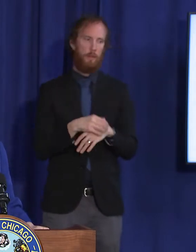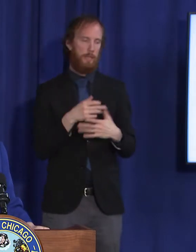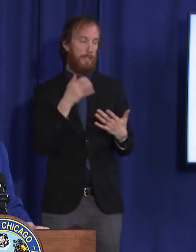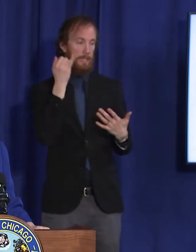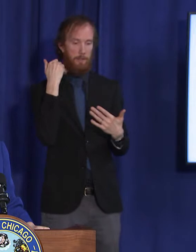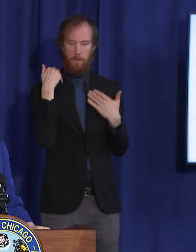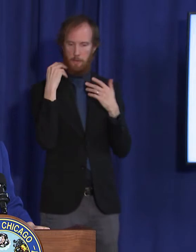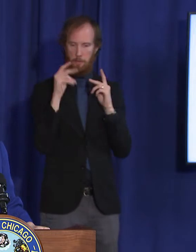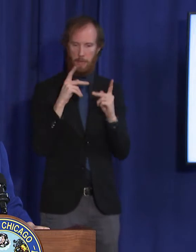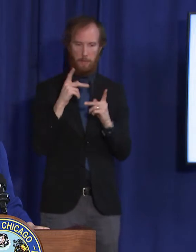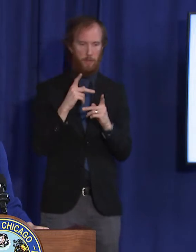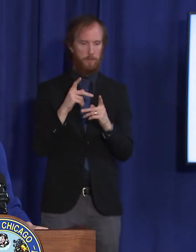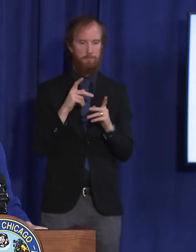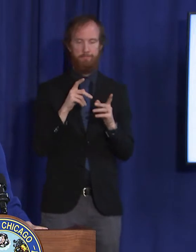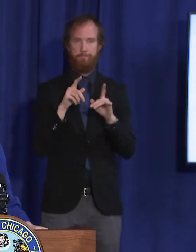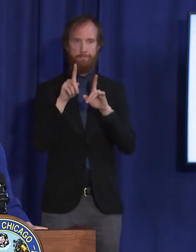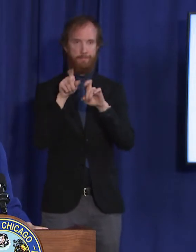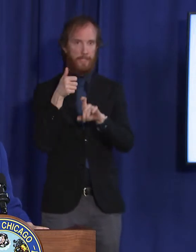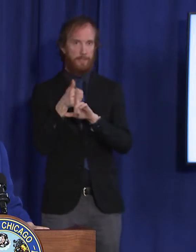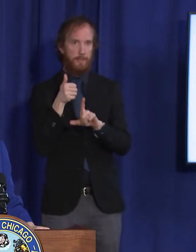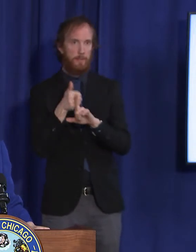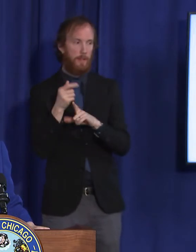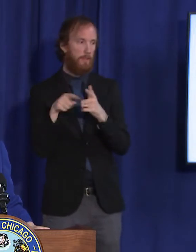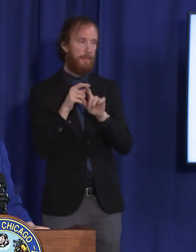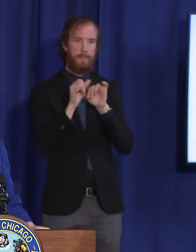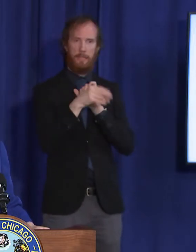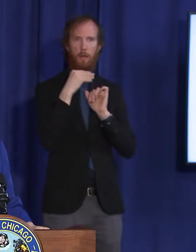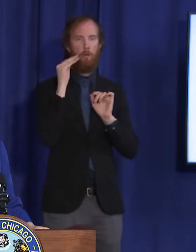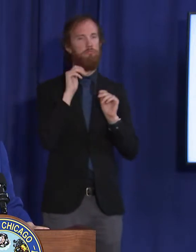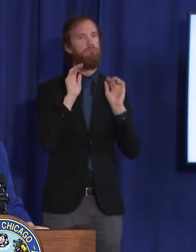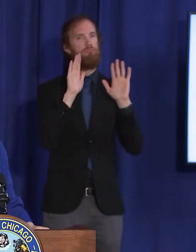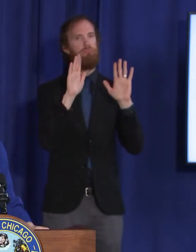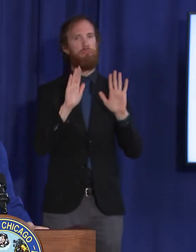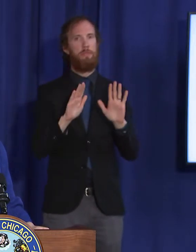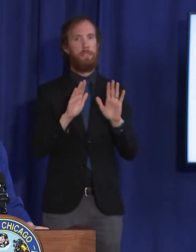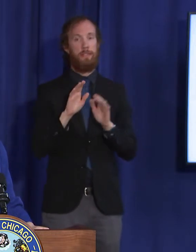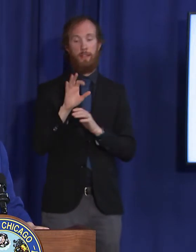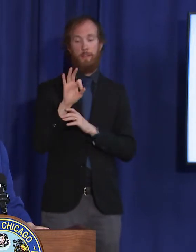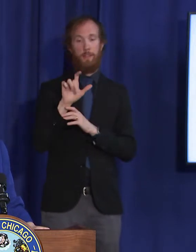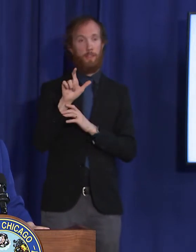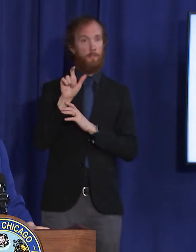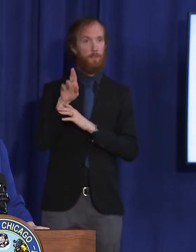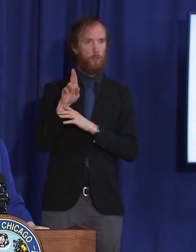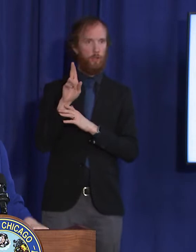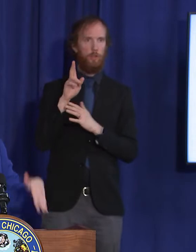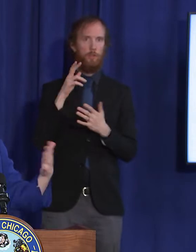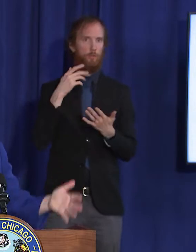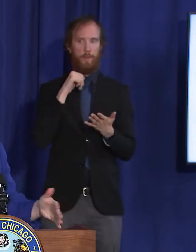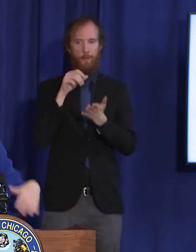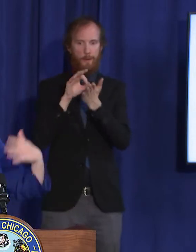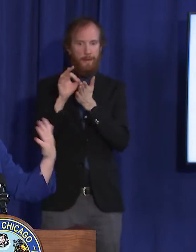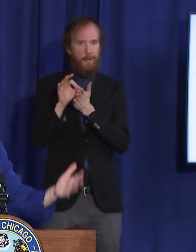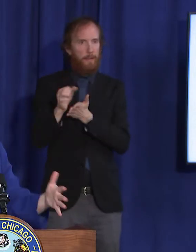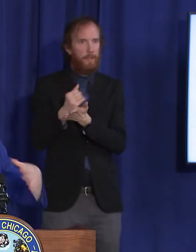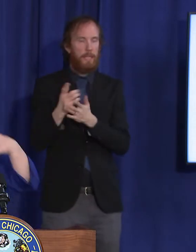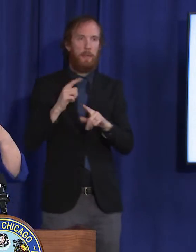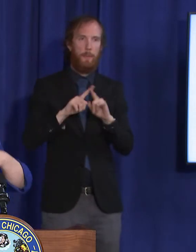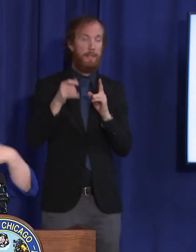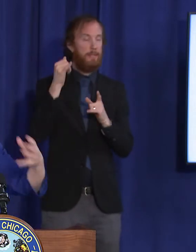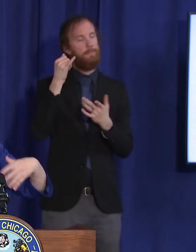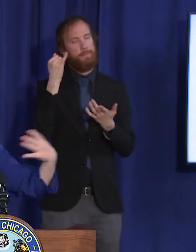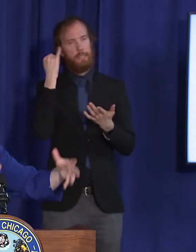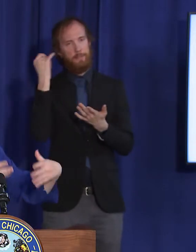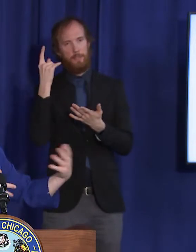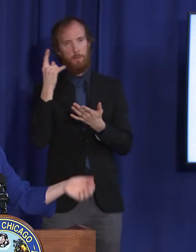don't count every case of influenza, and we have an excellent sense of how influenza is going in Chicago. We do count every hospitalization, we count every